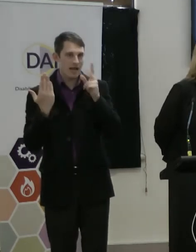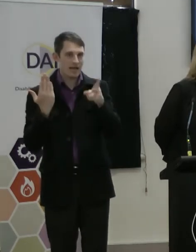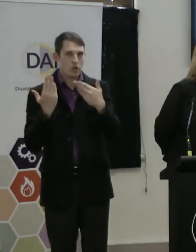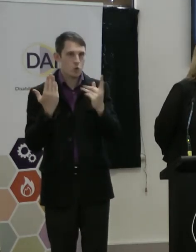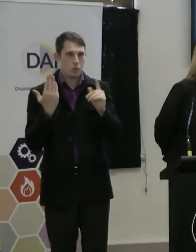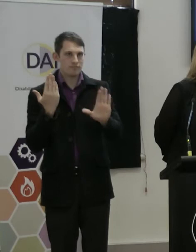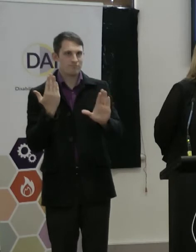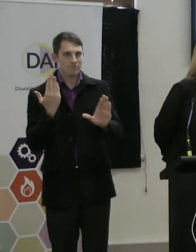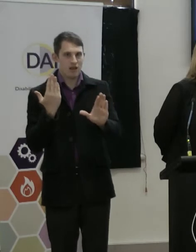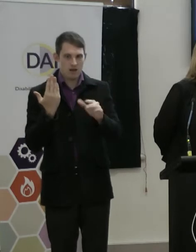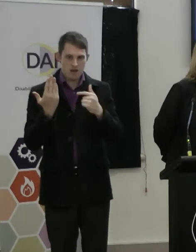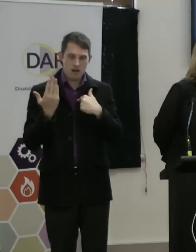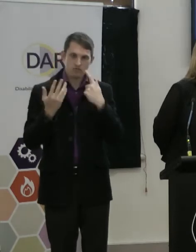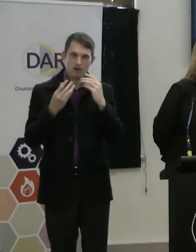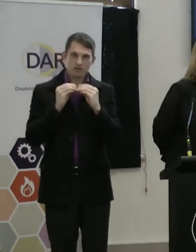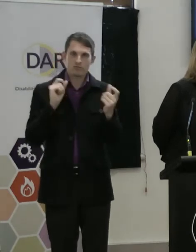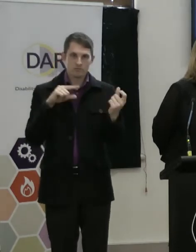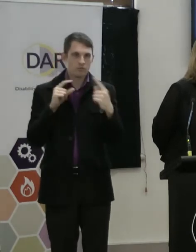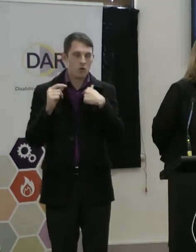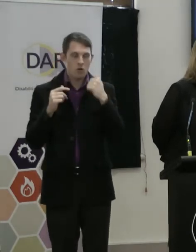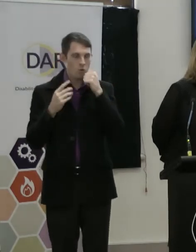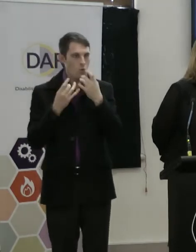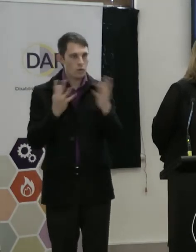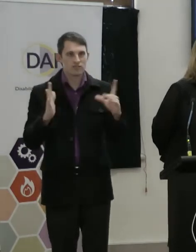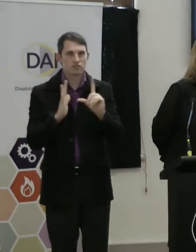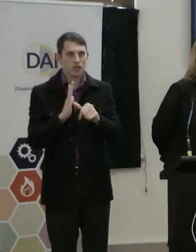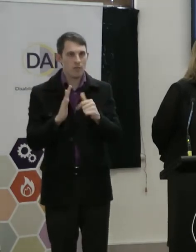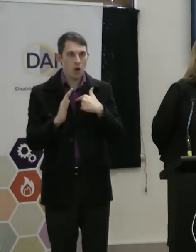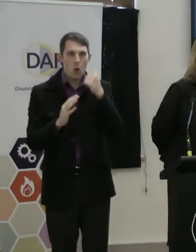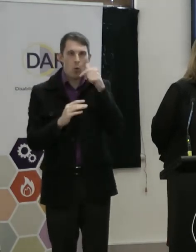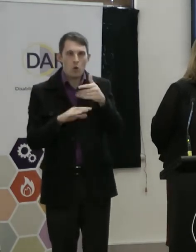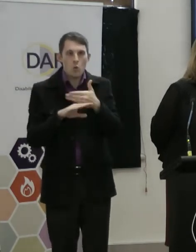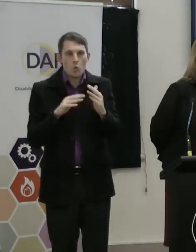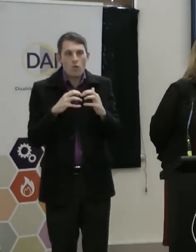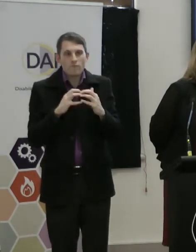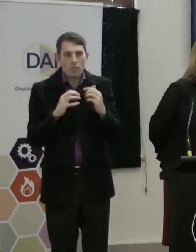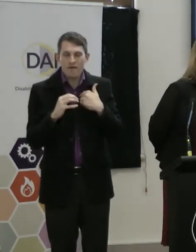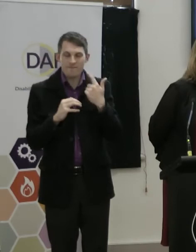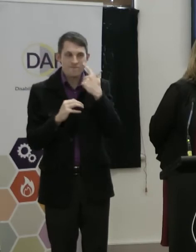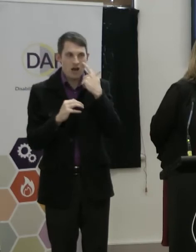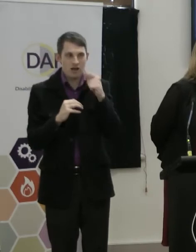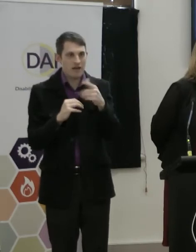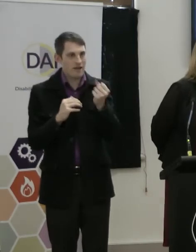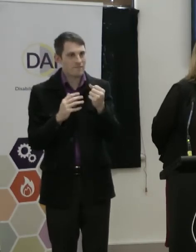Look, I realise it's only newly rolled out, but I feel there's a lot of issues with your first point of call of